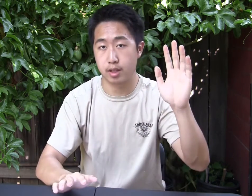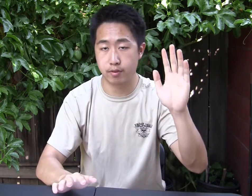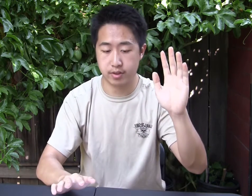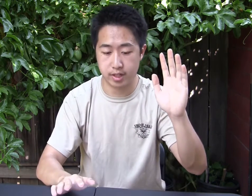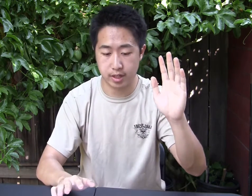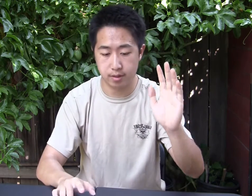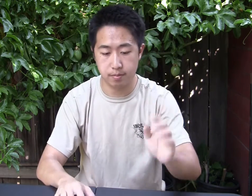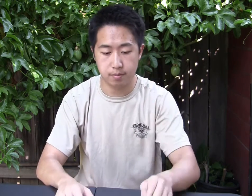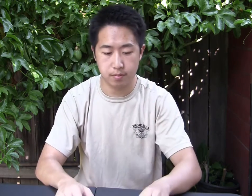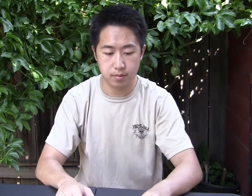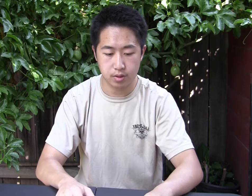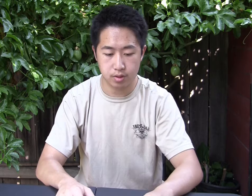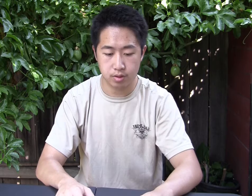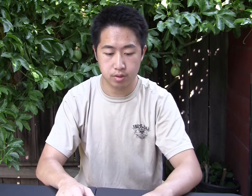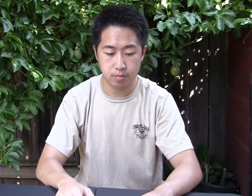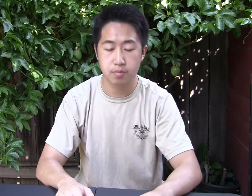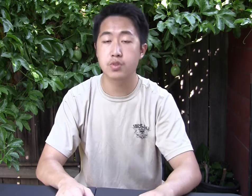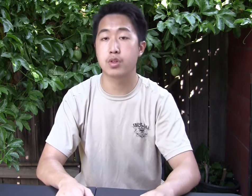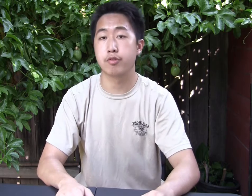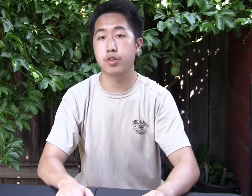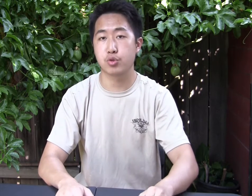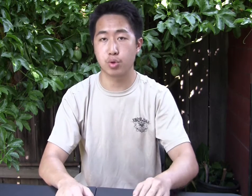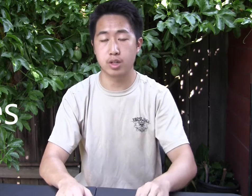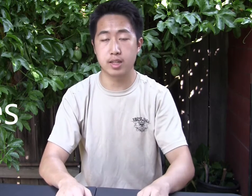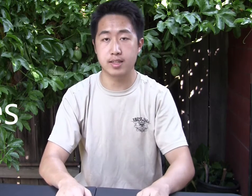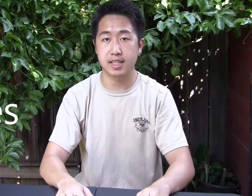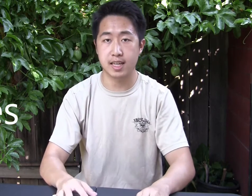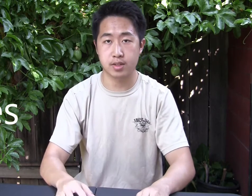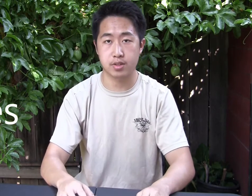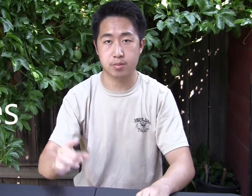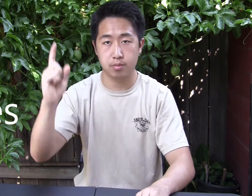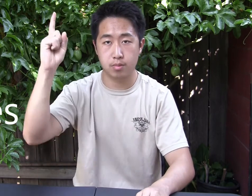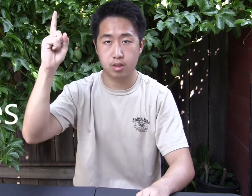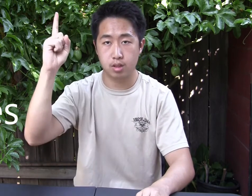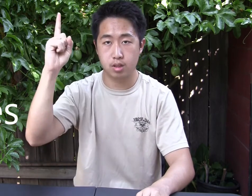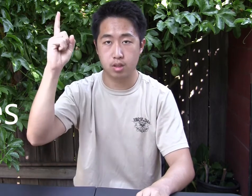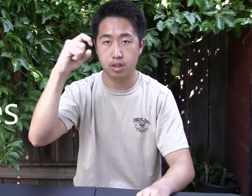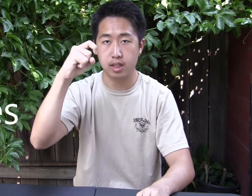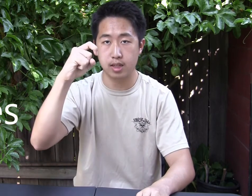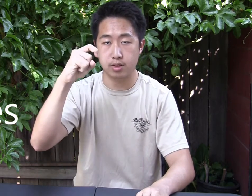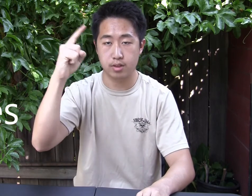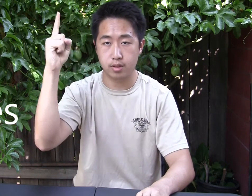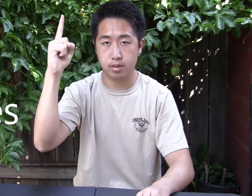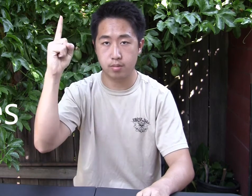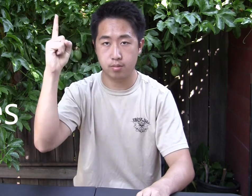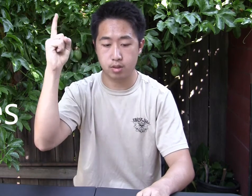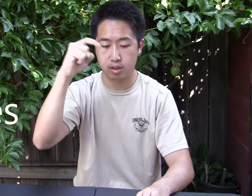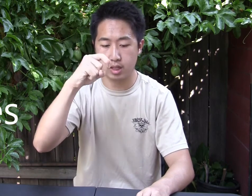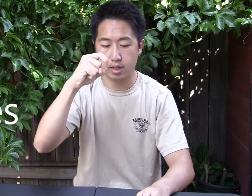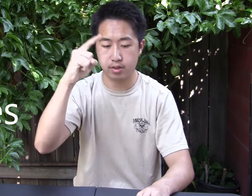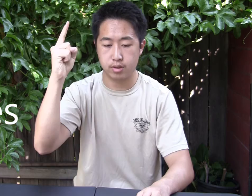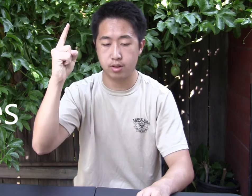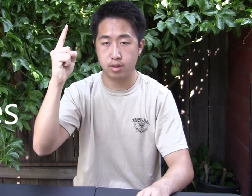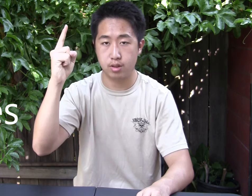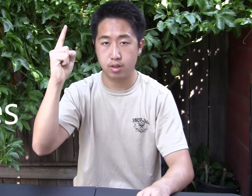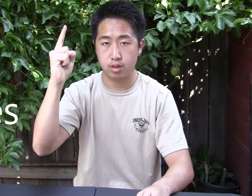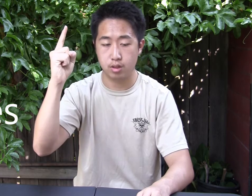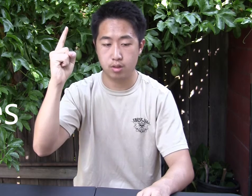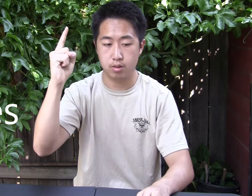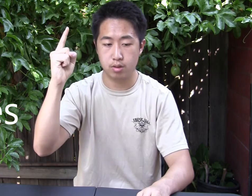left side. So the first word is yes. Yes. Yes.